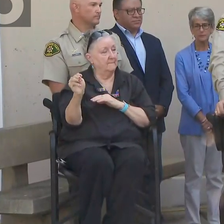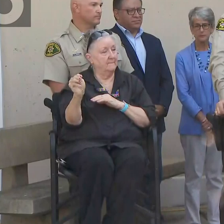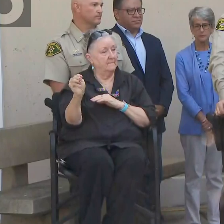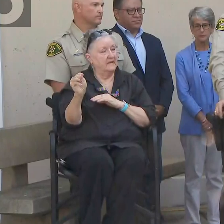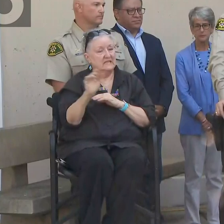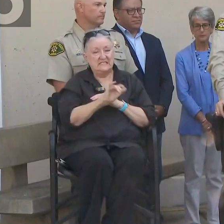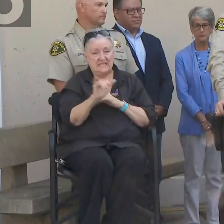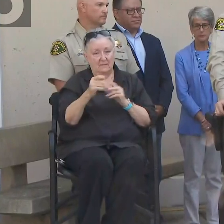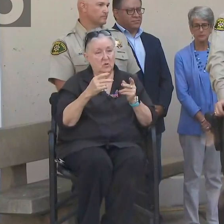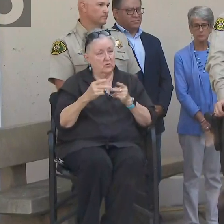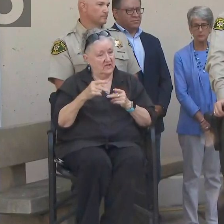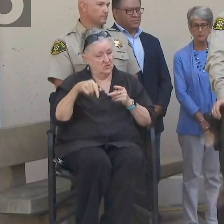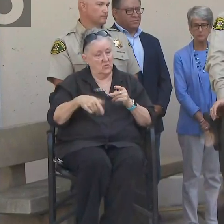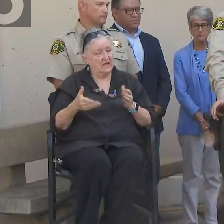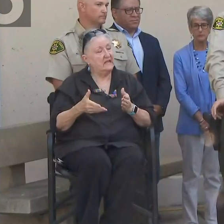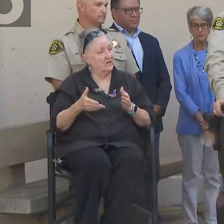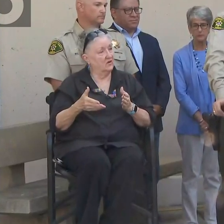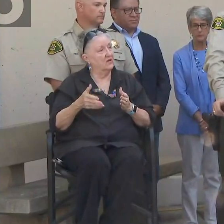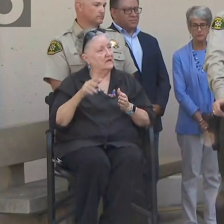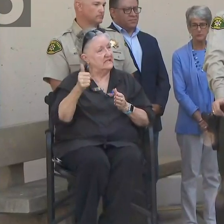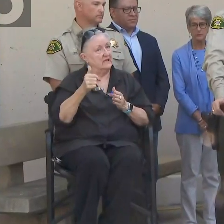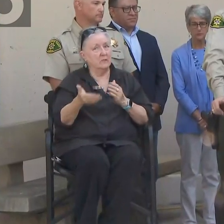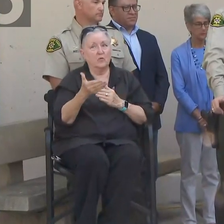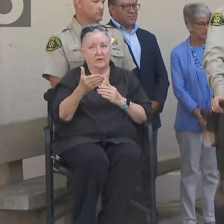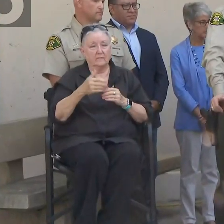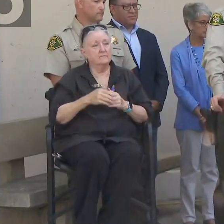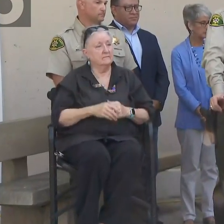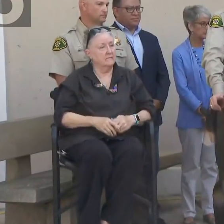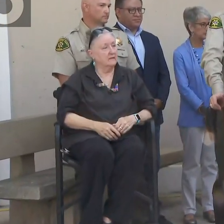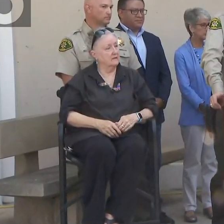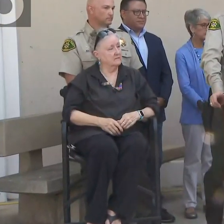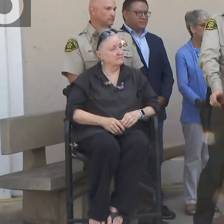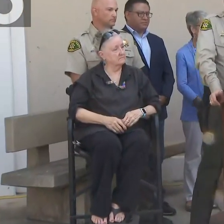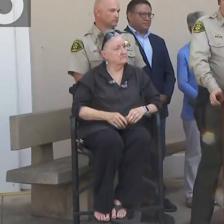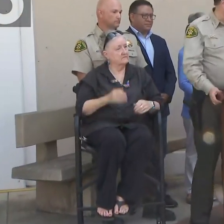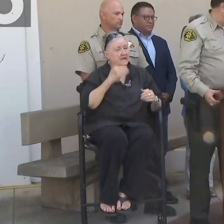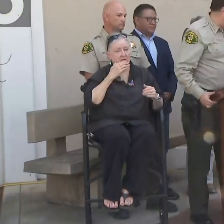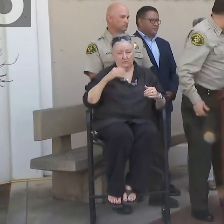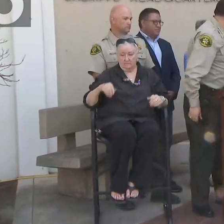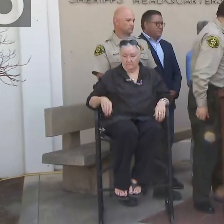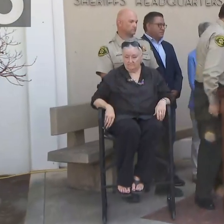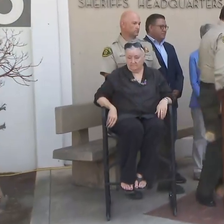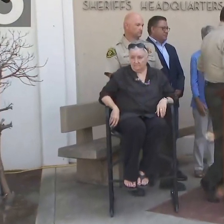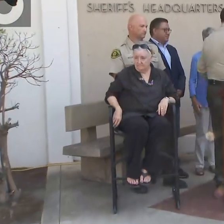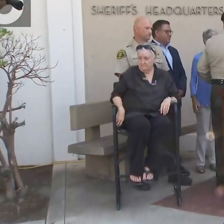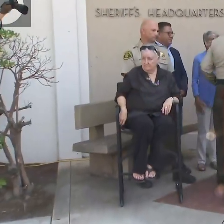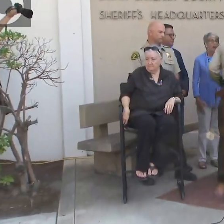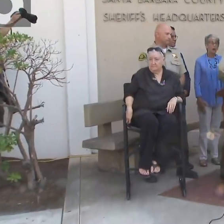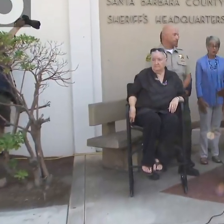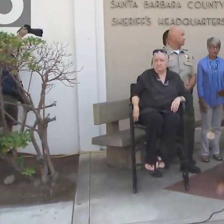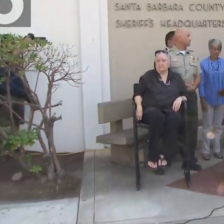same location right here at 10 o'clock. Thank you.